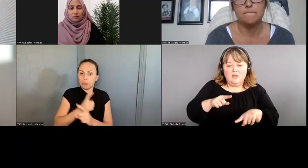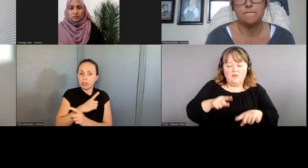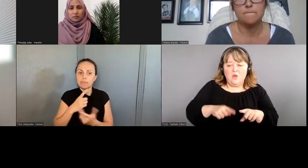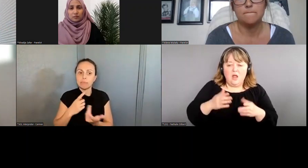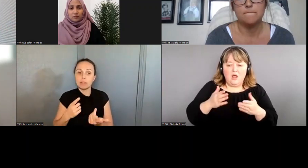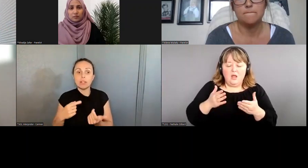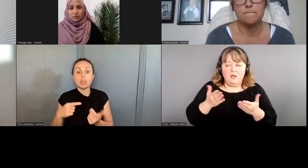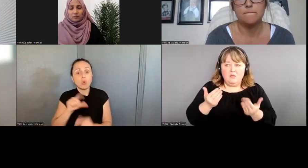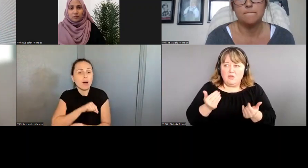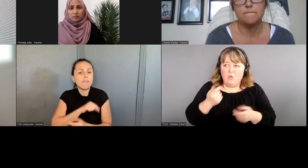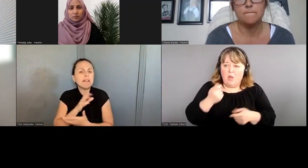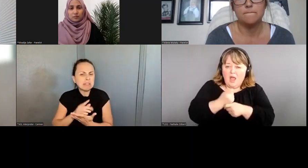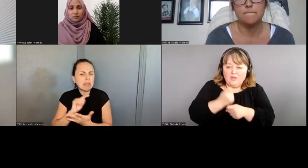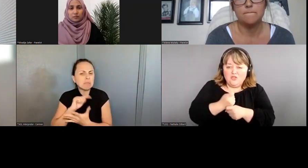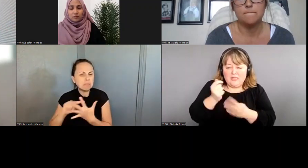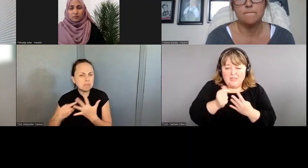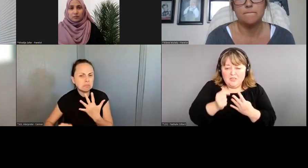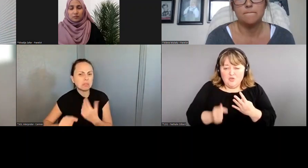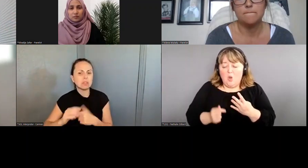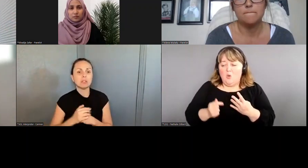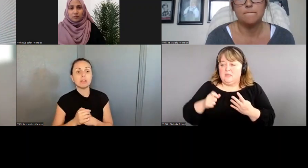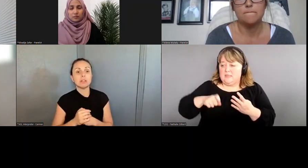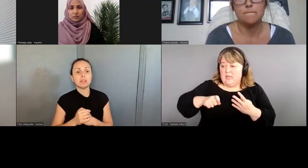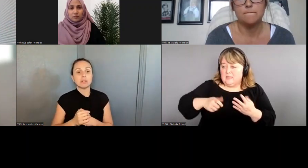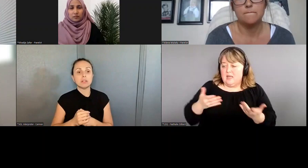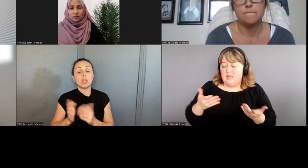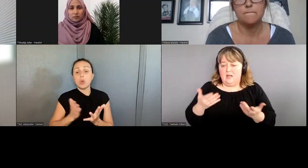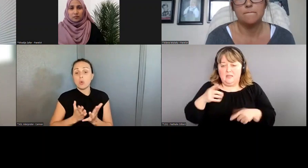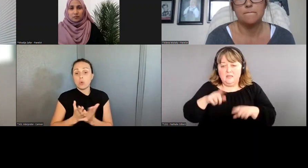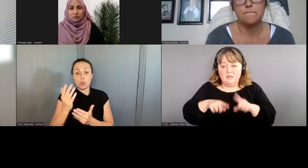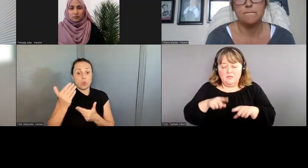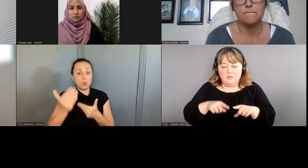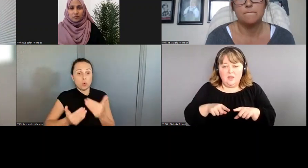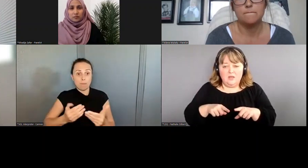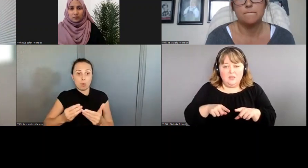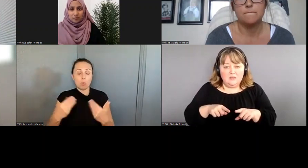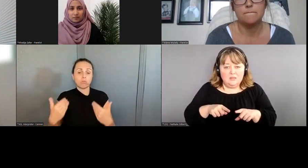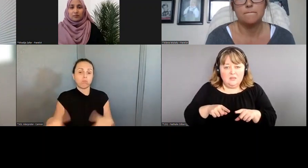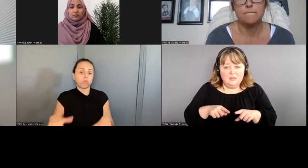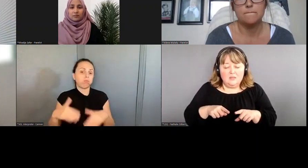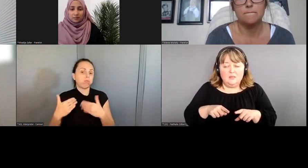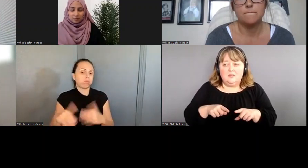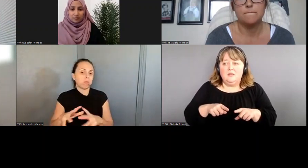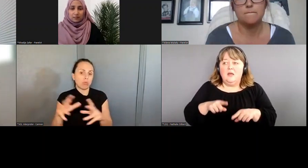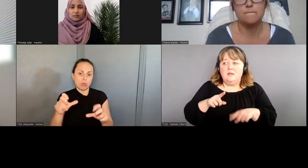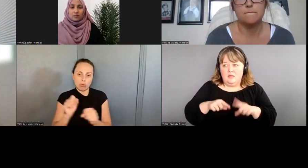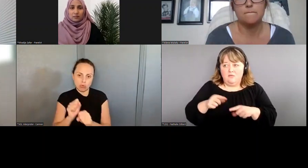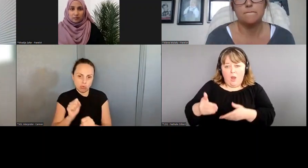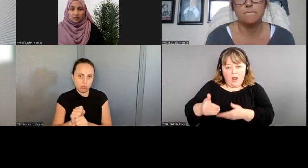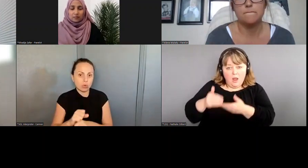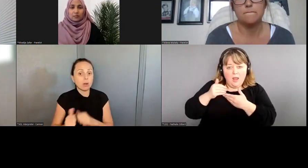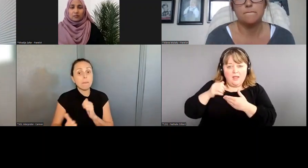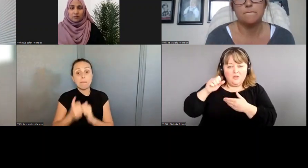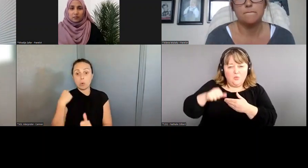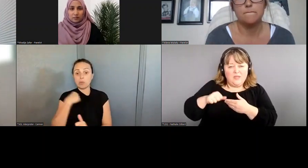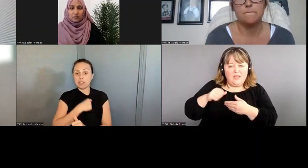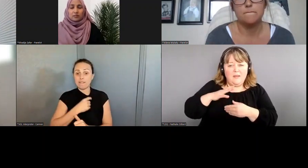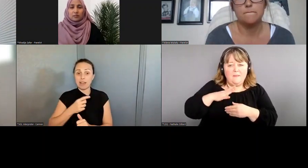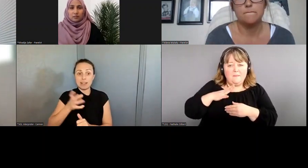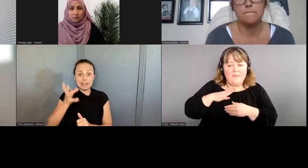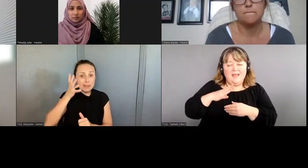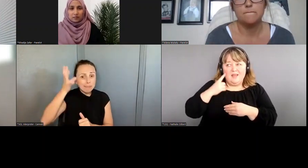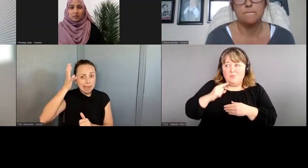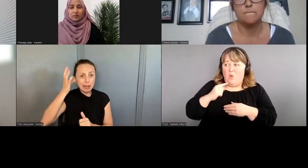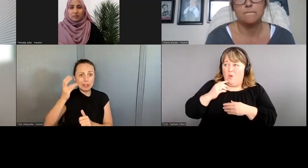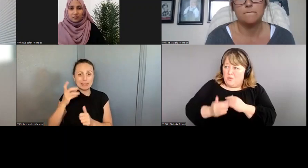You qualify for some of these things, but going through this process is cumbersome. For most of us that are parents of kids with any kind of